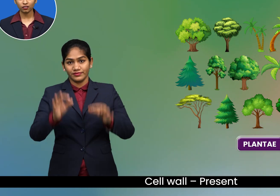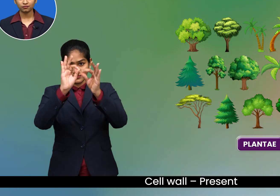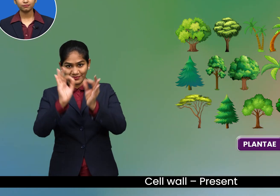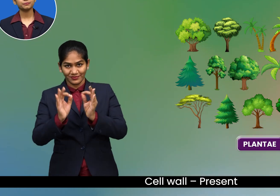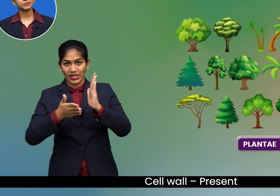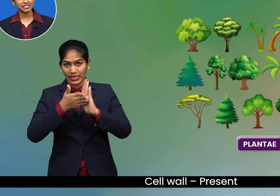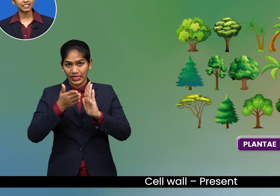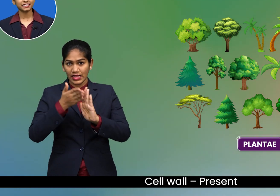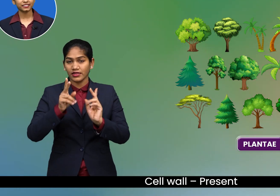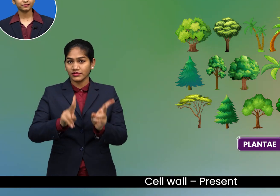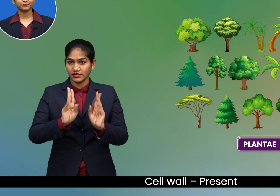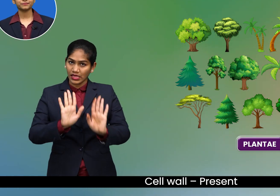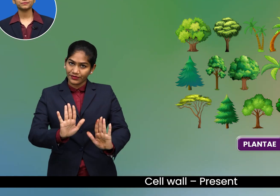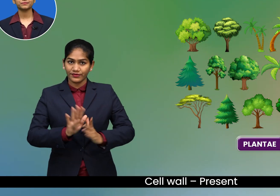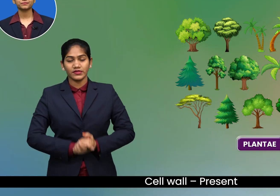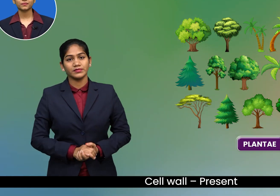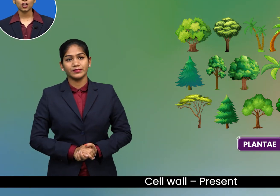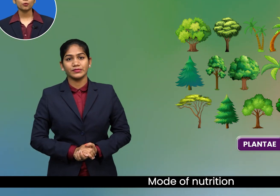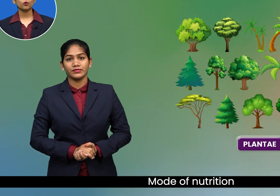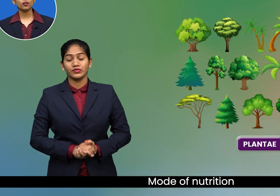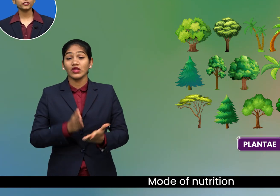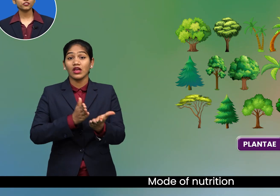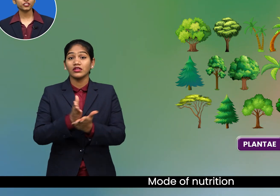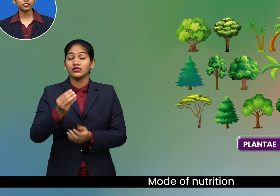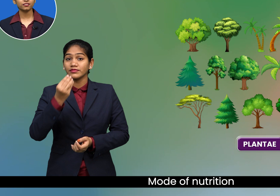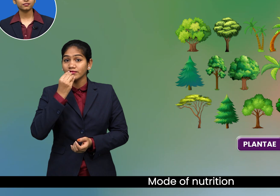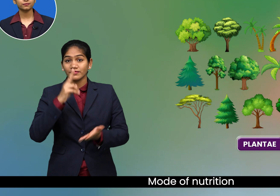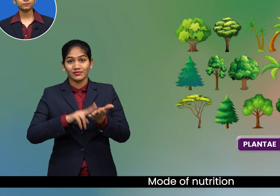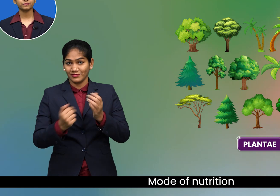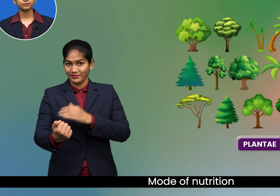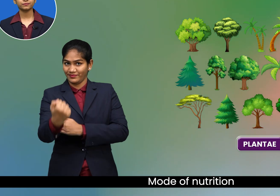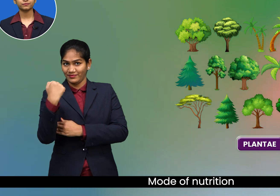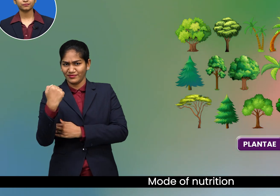Cell wall present. Mode of nutrition,